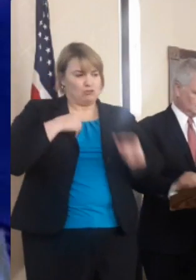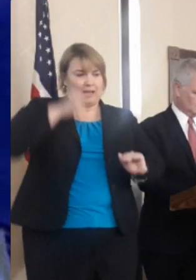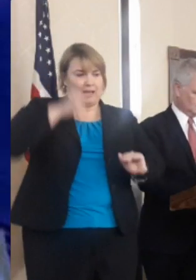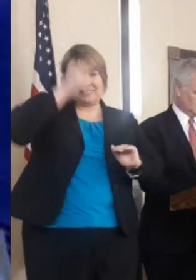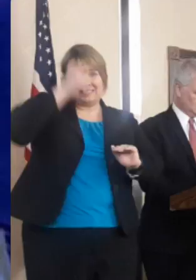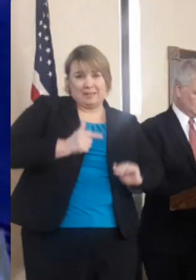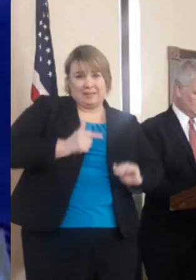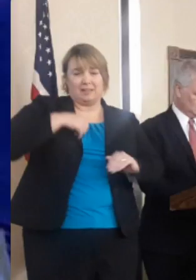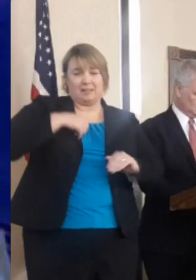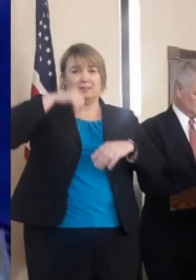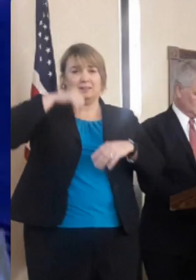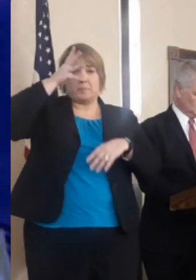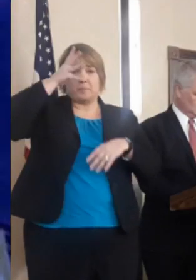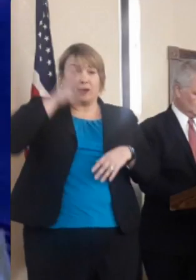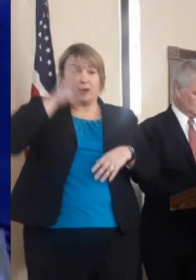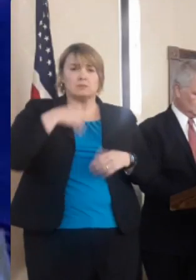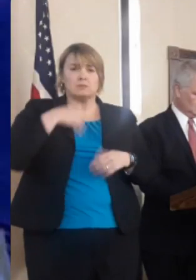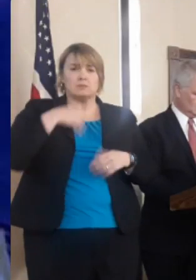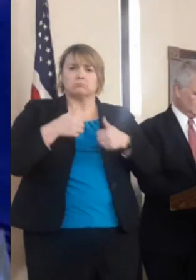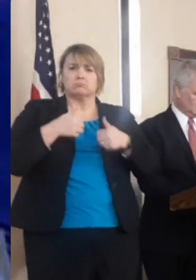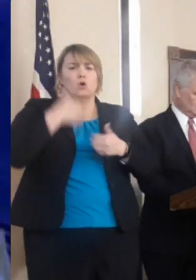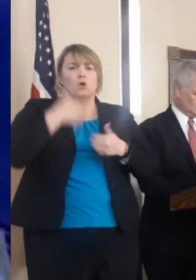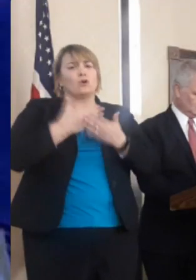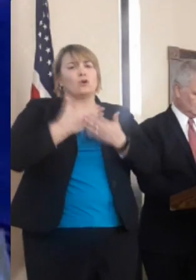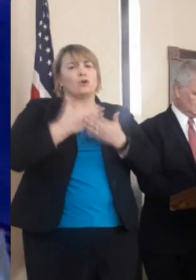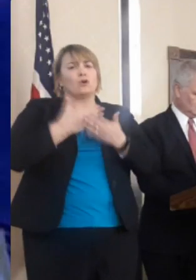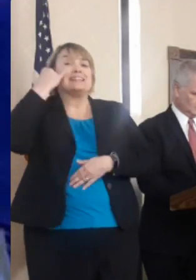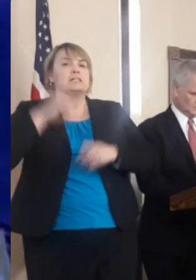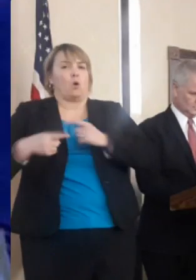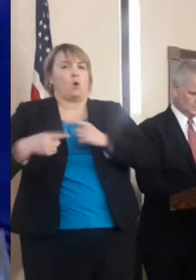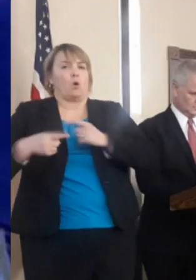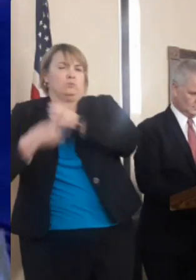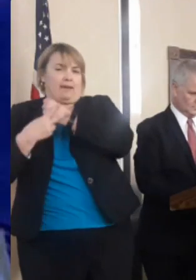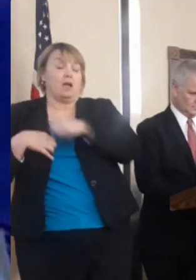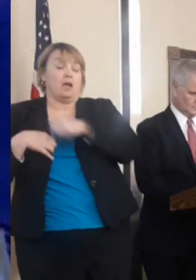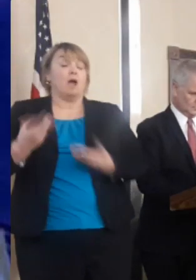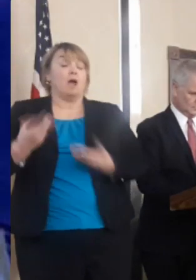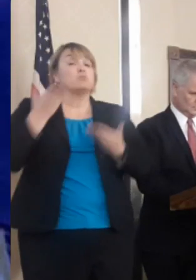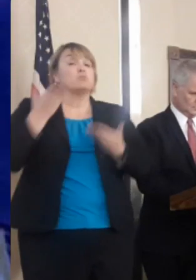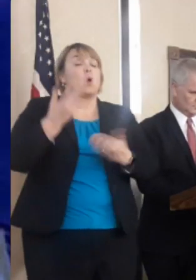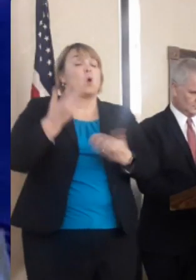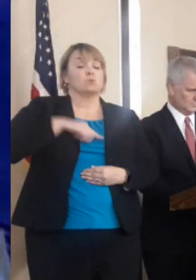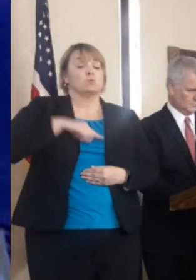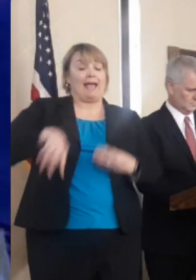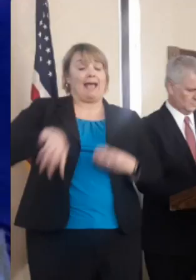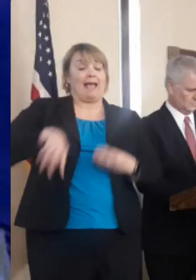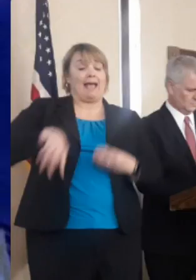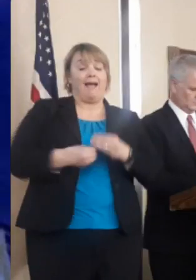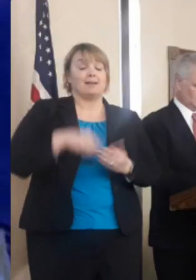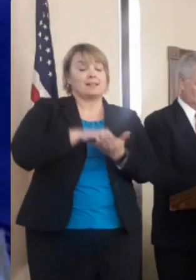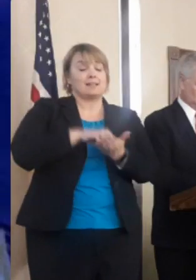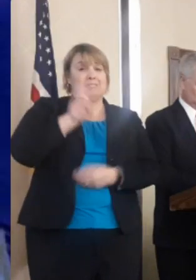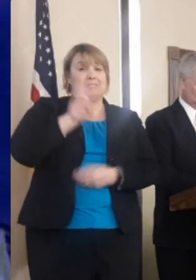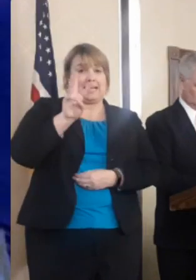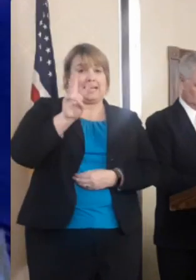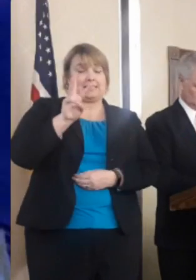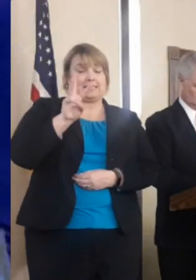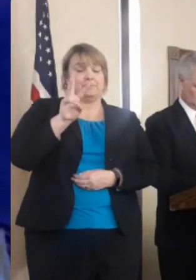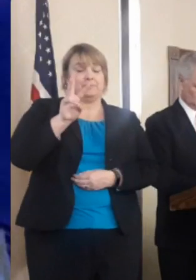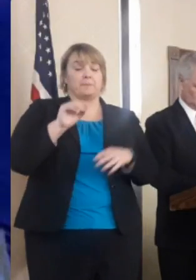now. What I am proposing is we add a section 6 that simply says none of this